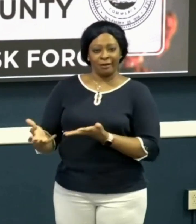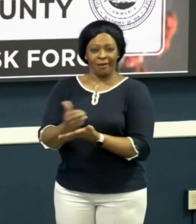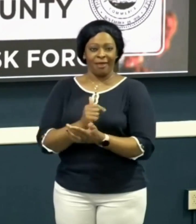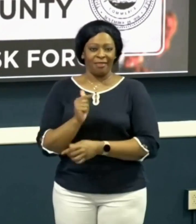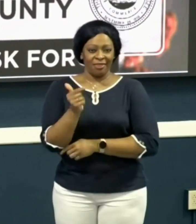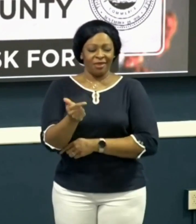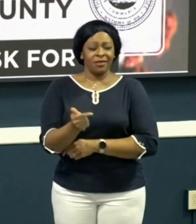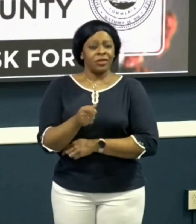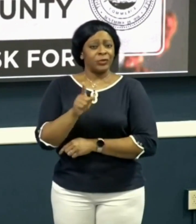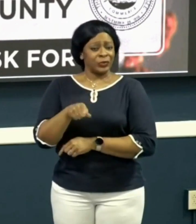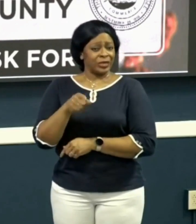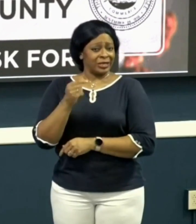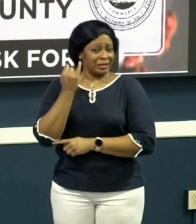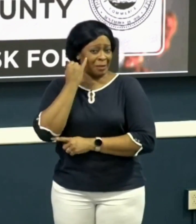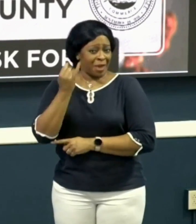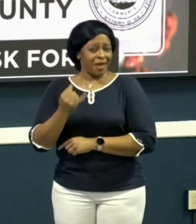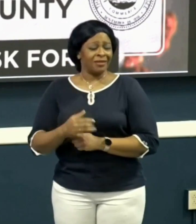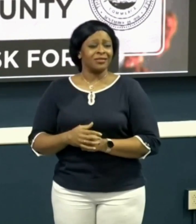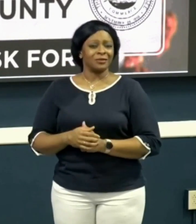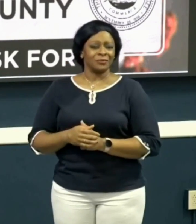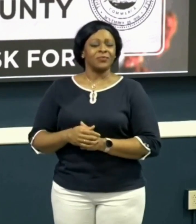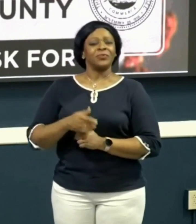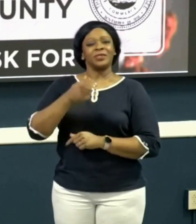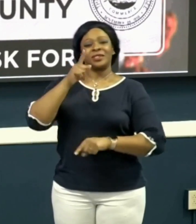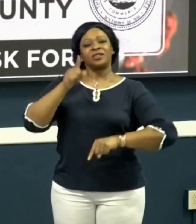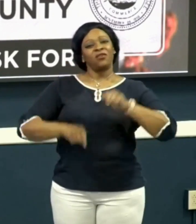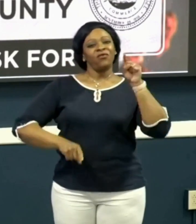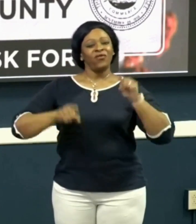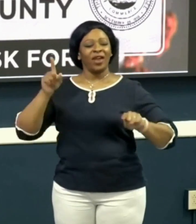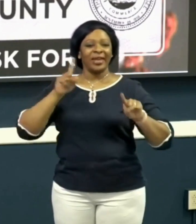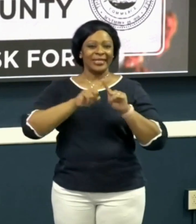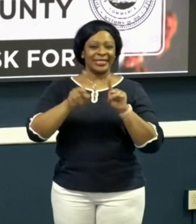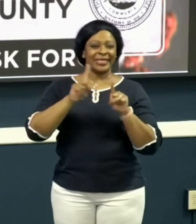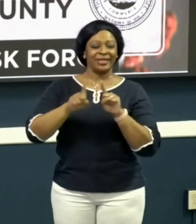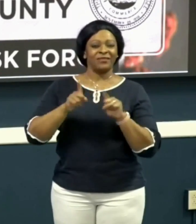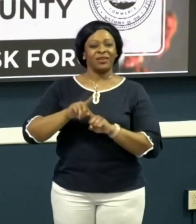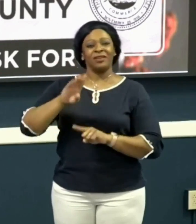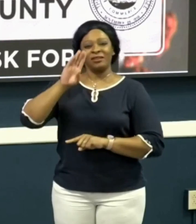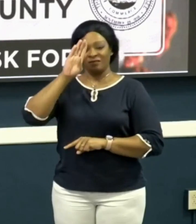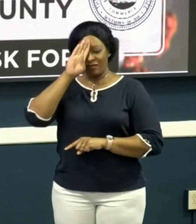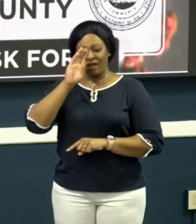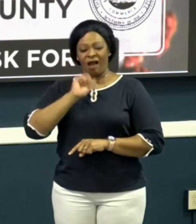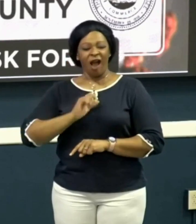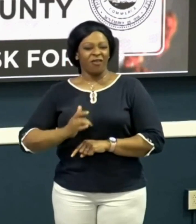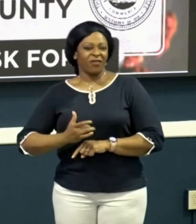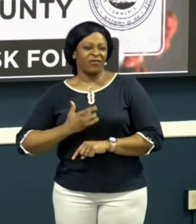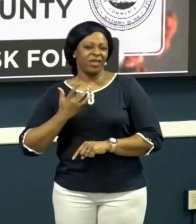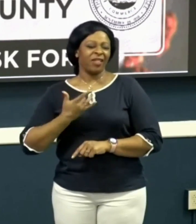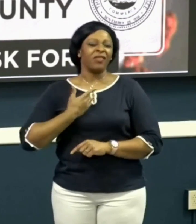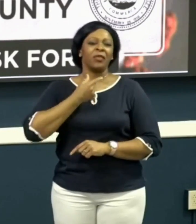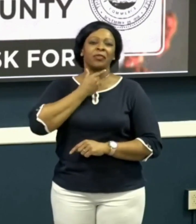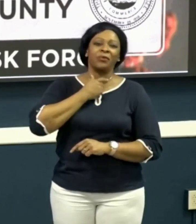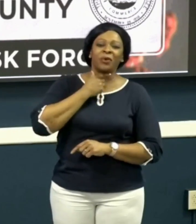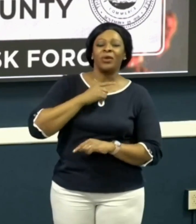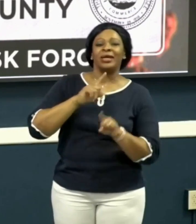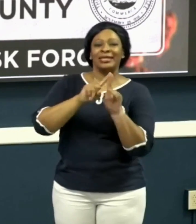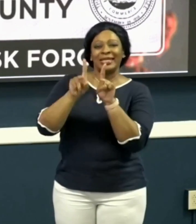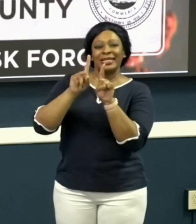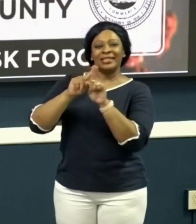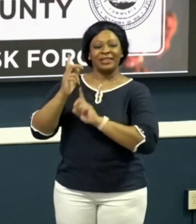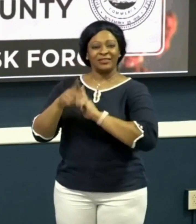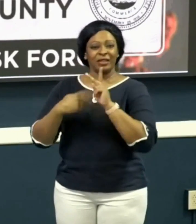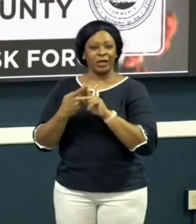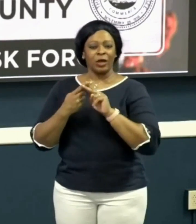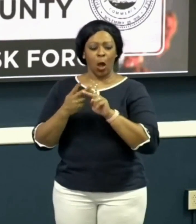As you can imagine, because of the variety of symptoms that go along with what some people are calling